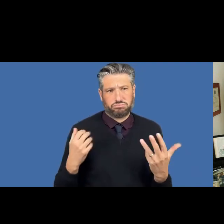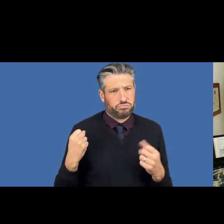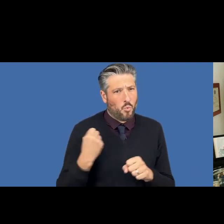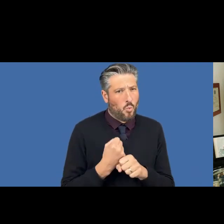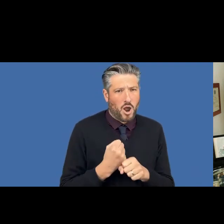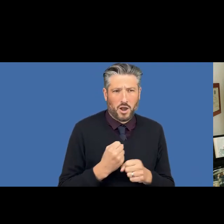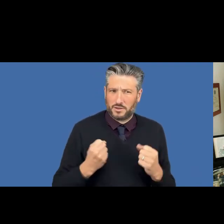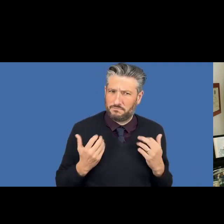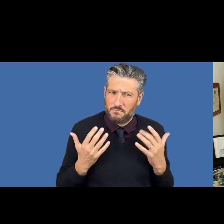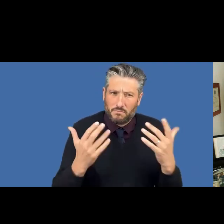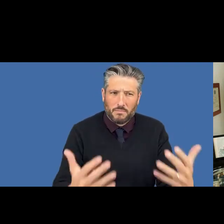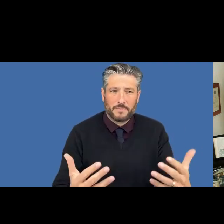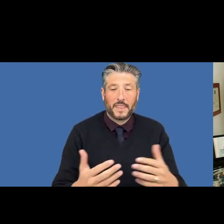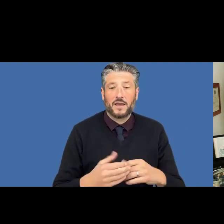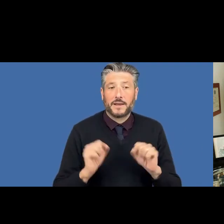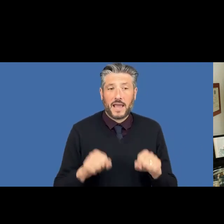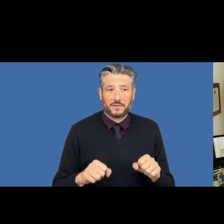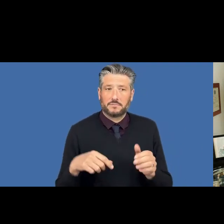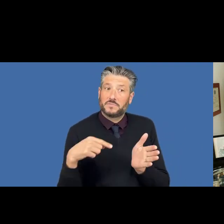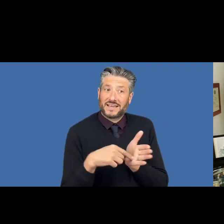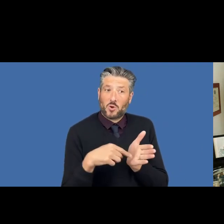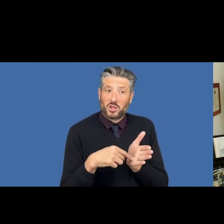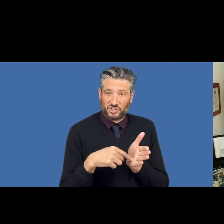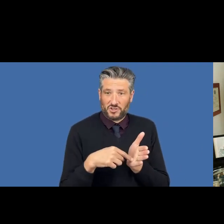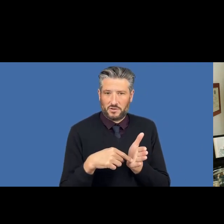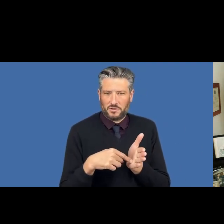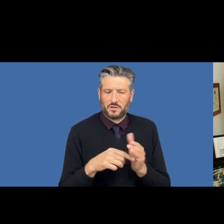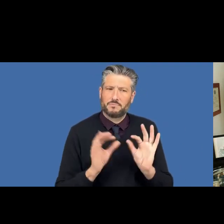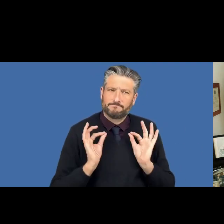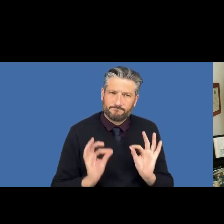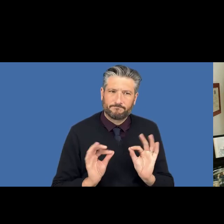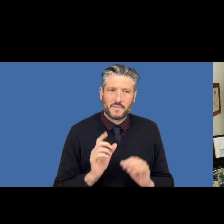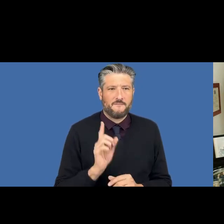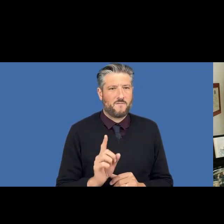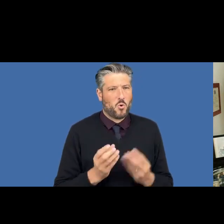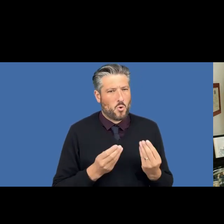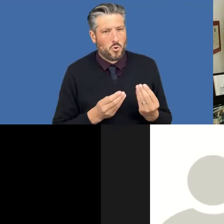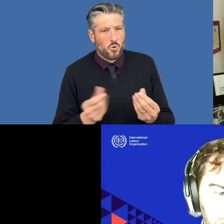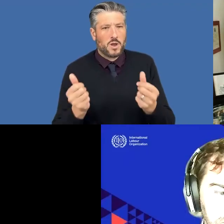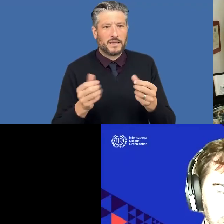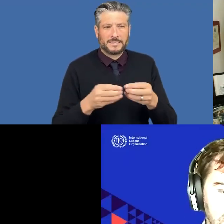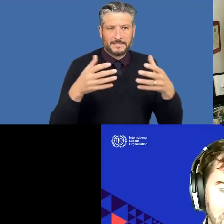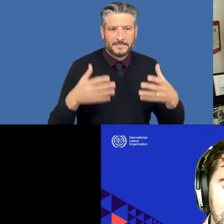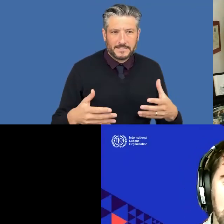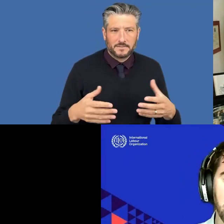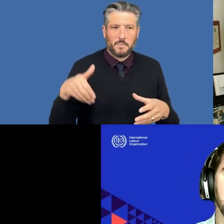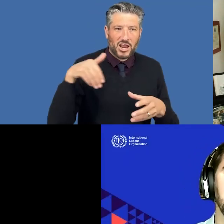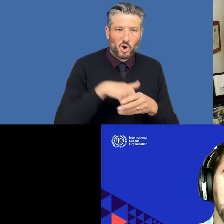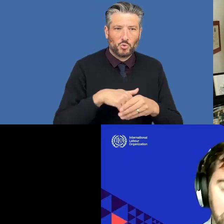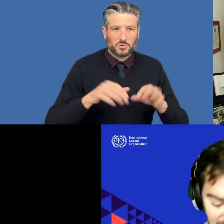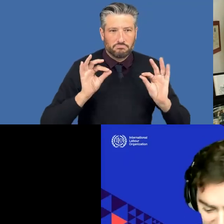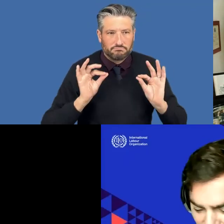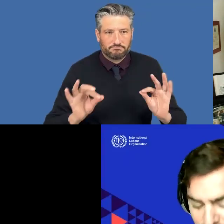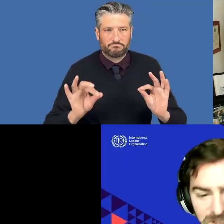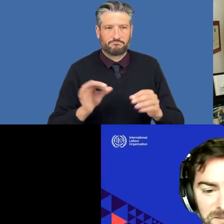technology to really systematize inclusion. So I'll finish on a positive note. Thank